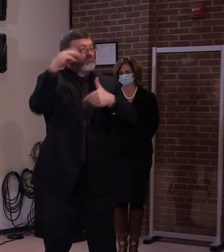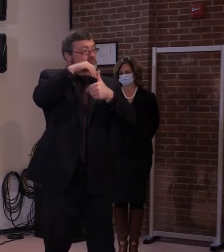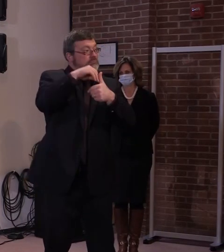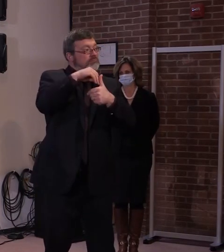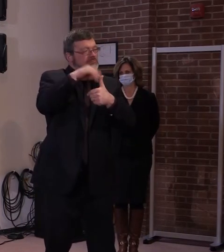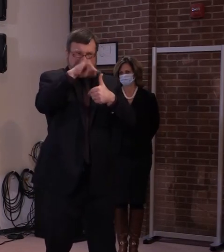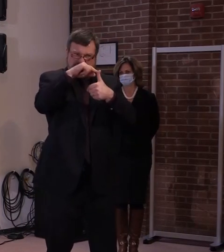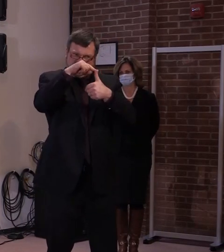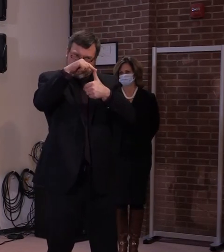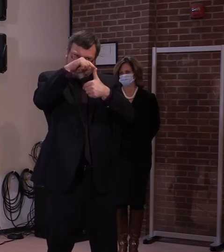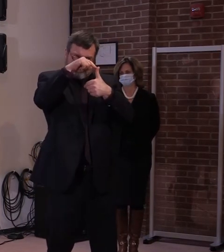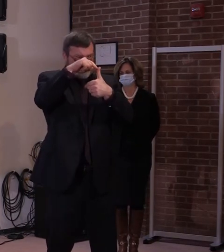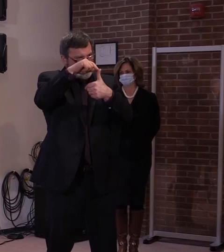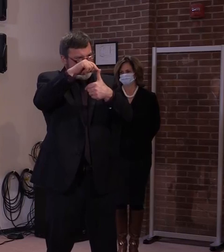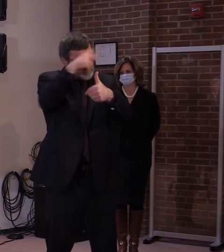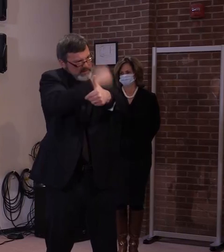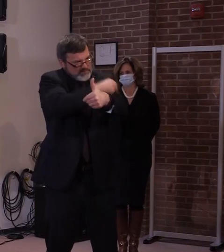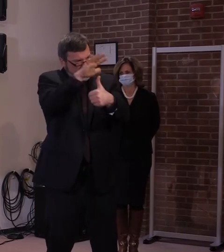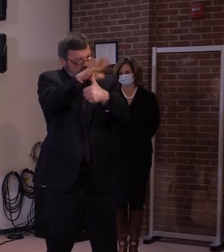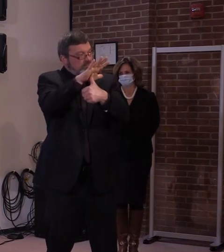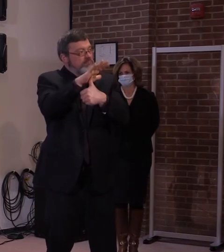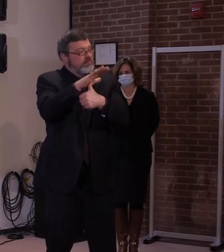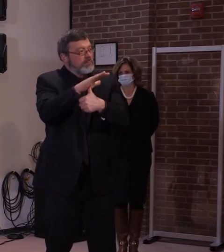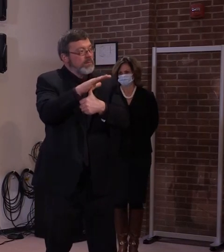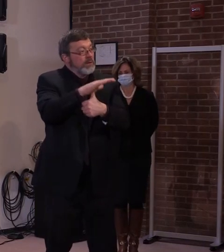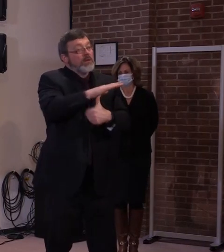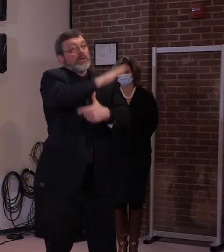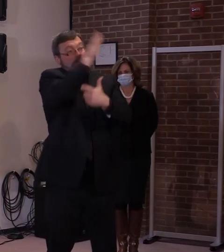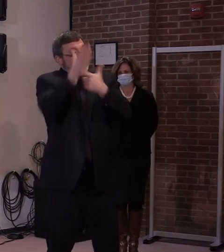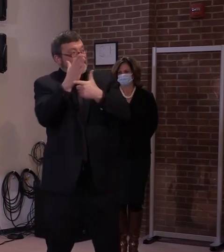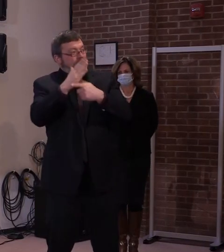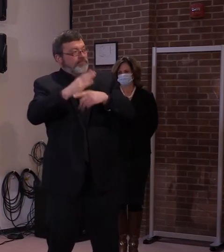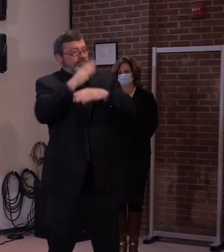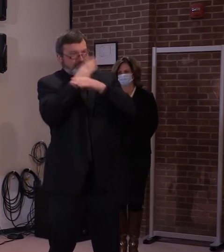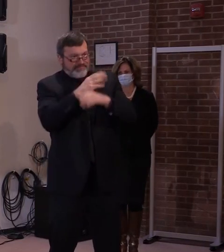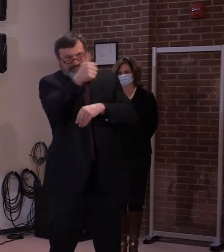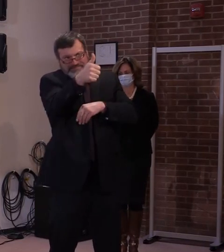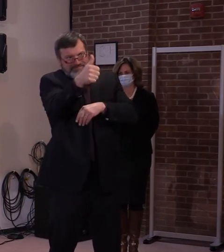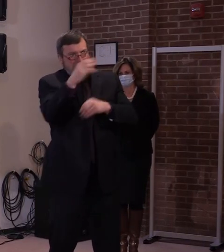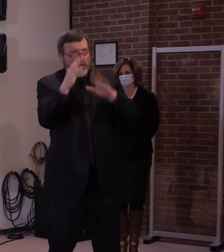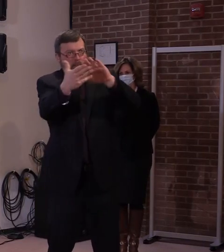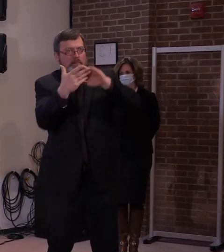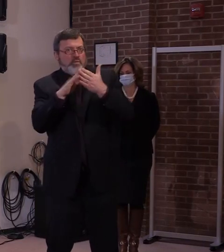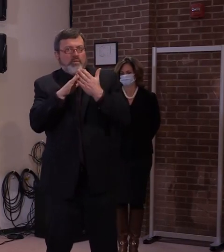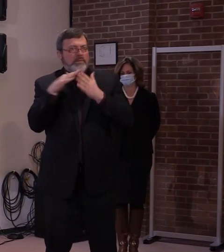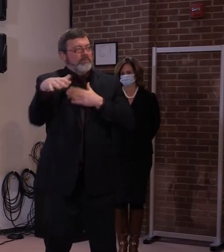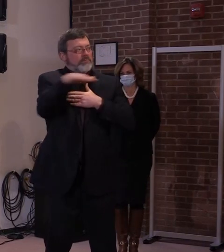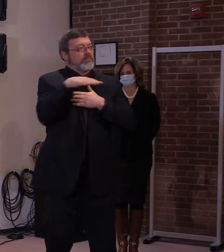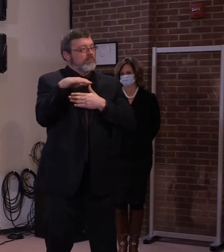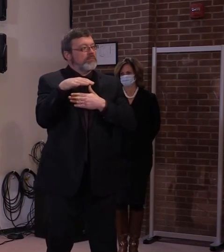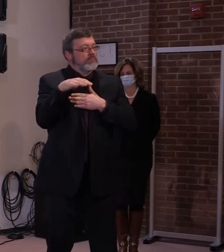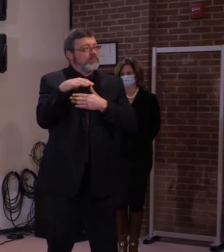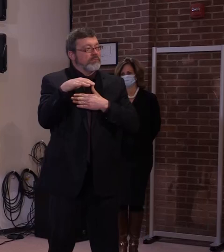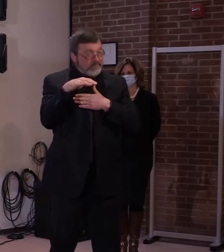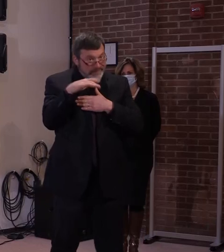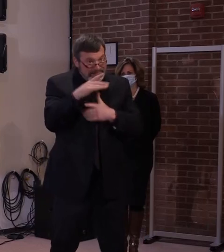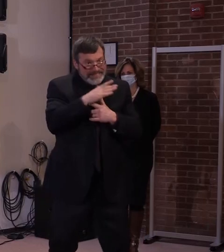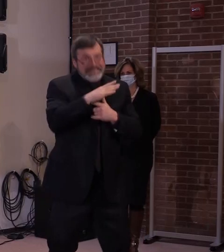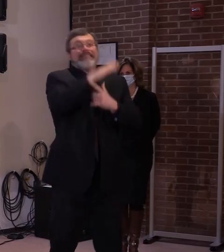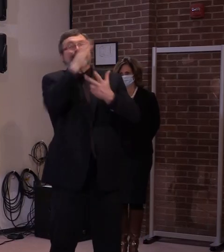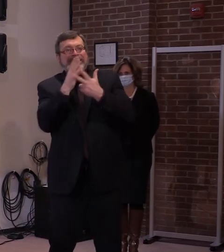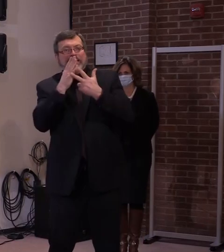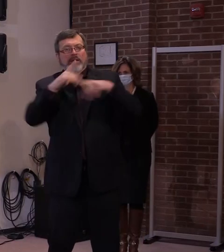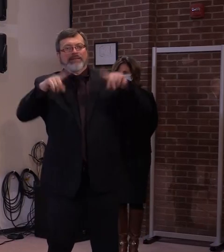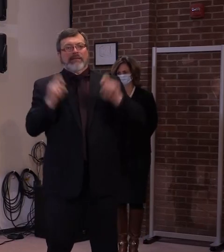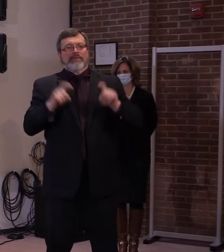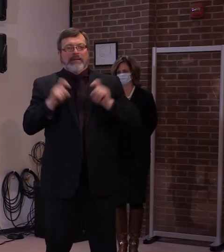is the best thing you can do to protect yourself and our community. Number two, test. Before you gather with other households, make sure